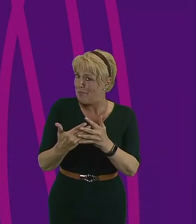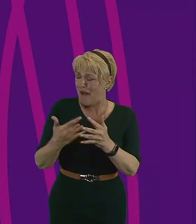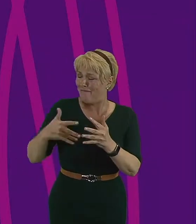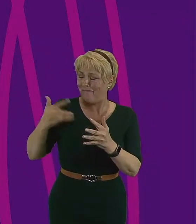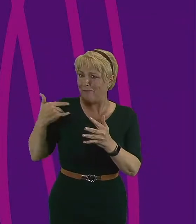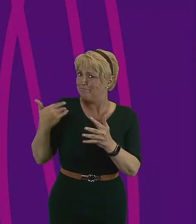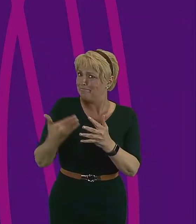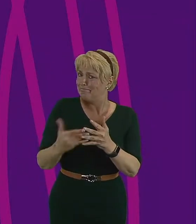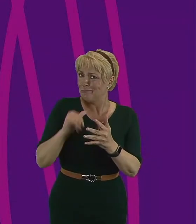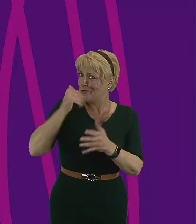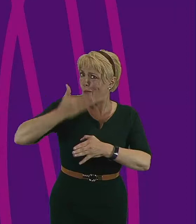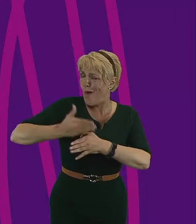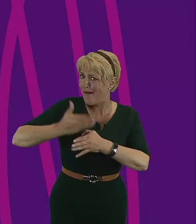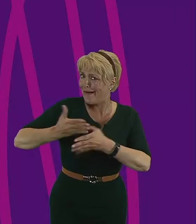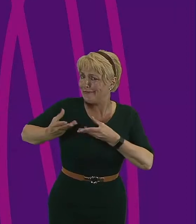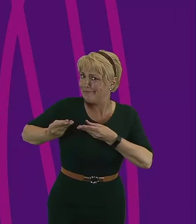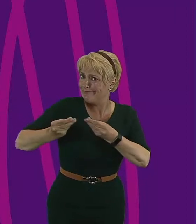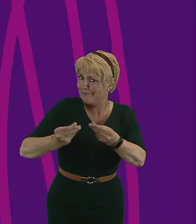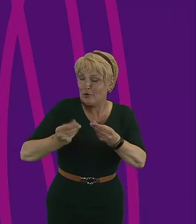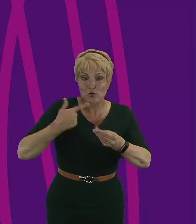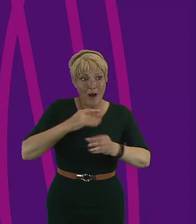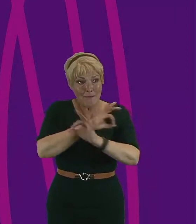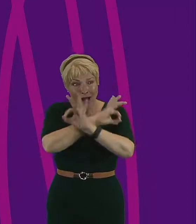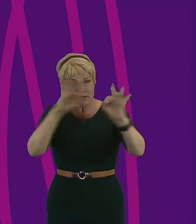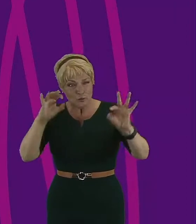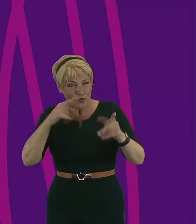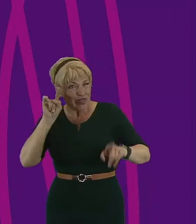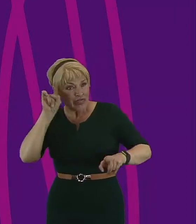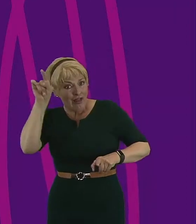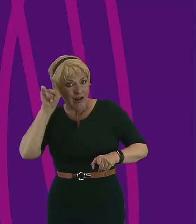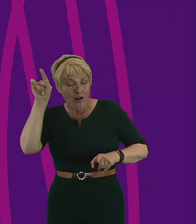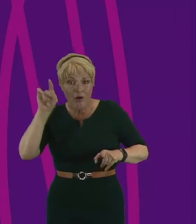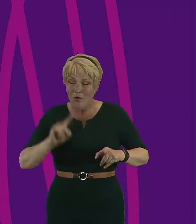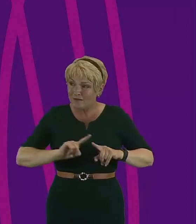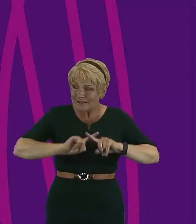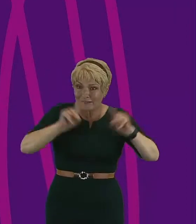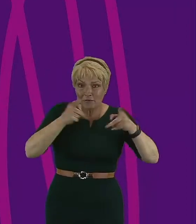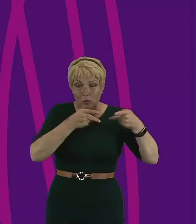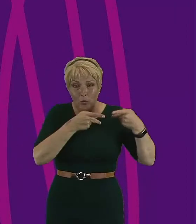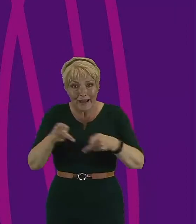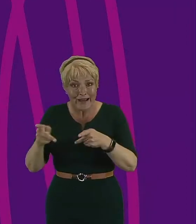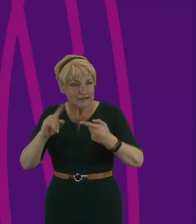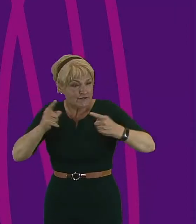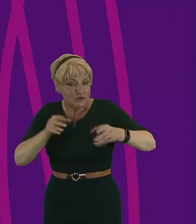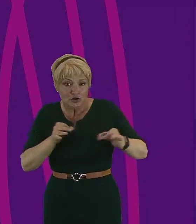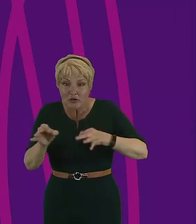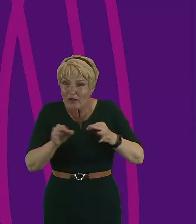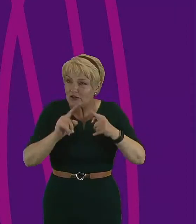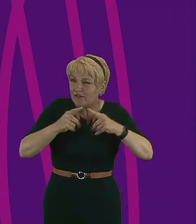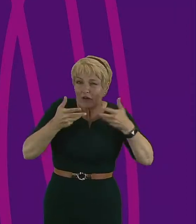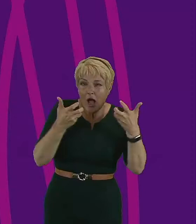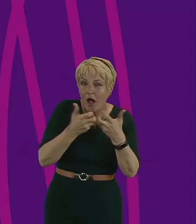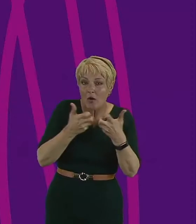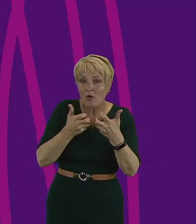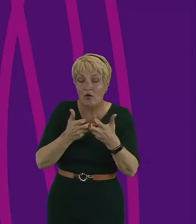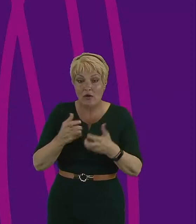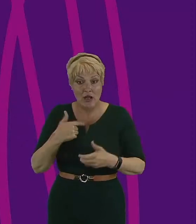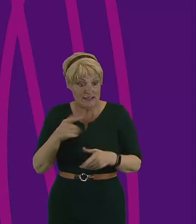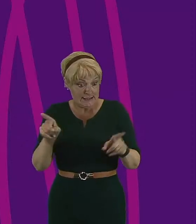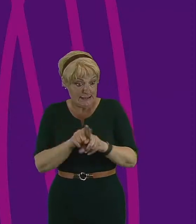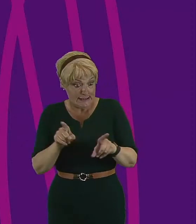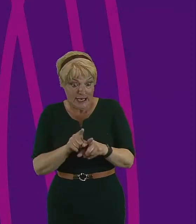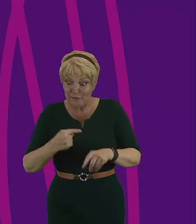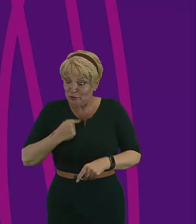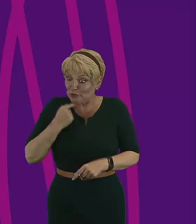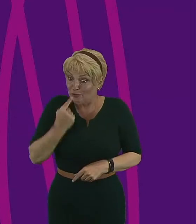has been raised by a number of members in this chamber. It has been raised at committee. I think when I appear at Mr Cameron's committee tomorrow, I think it'll be the